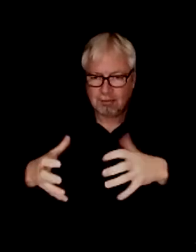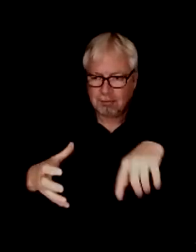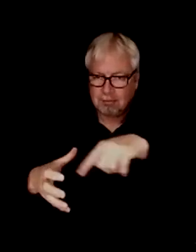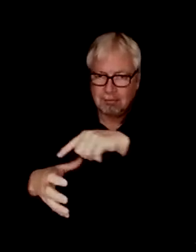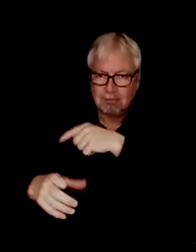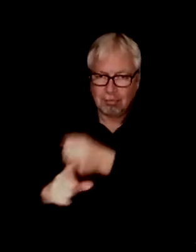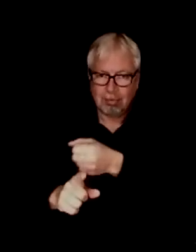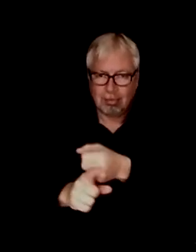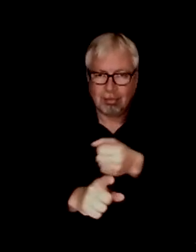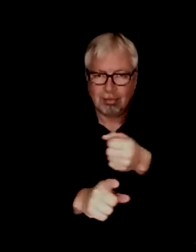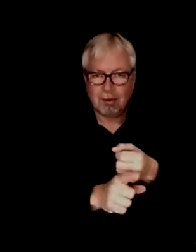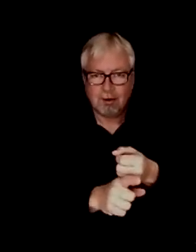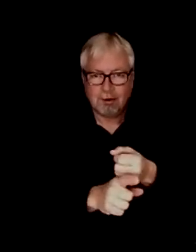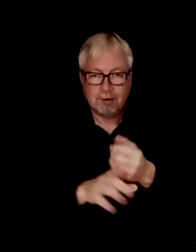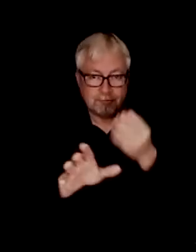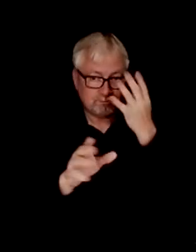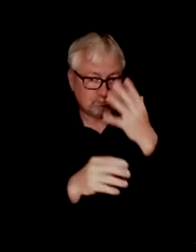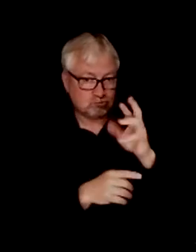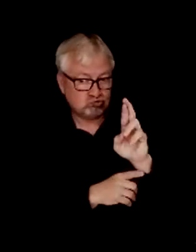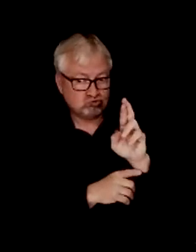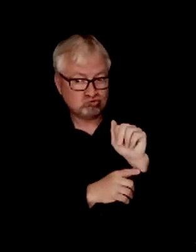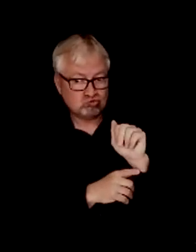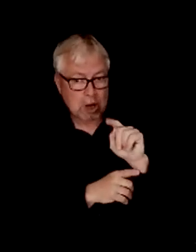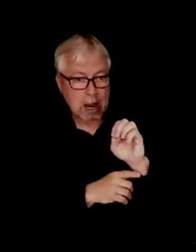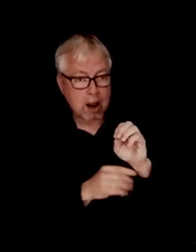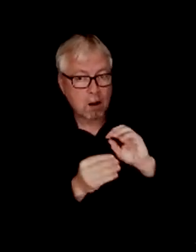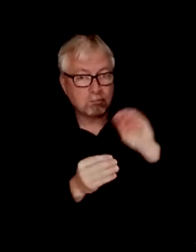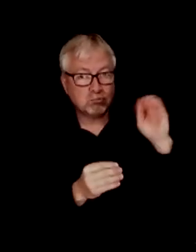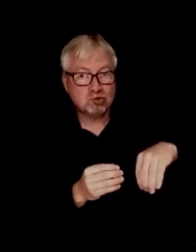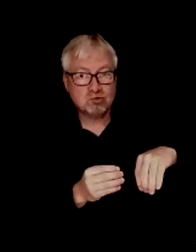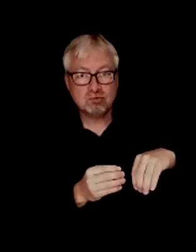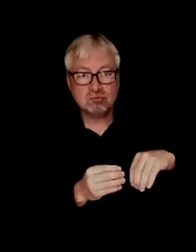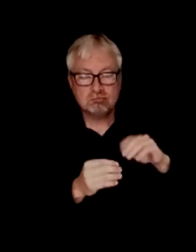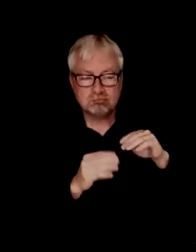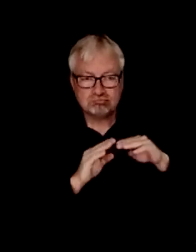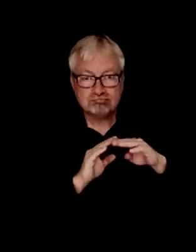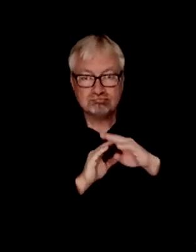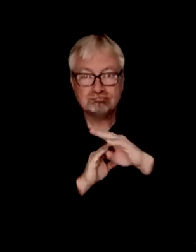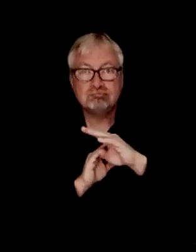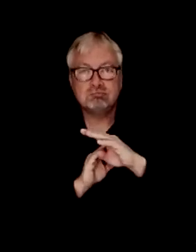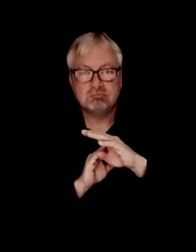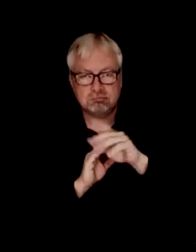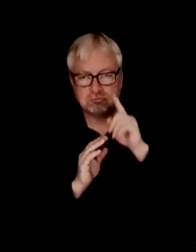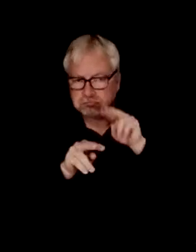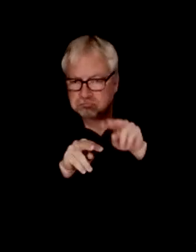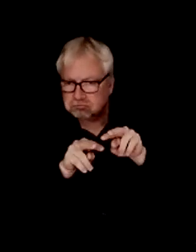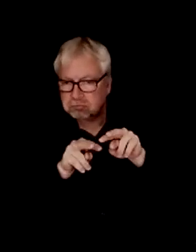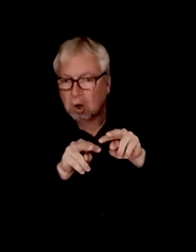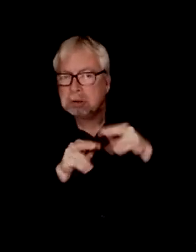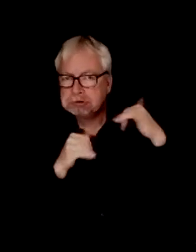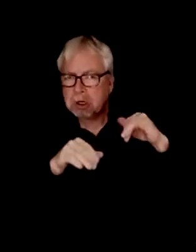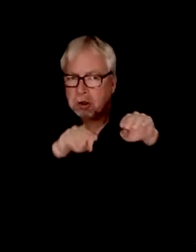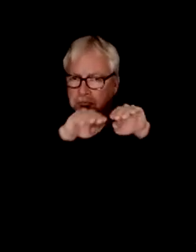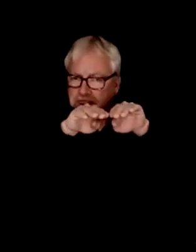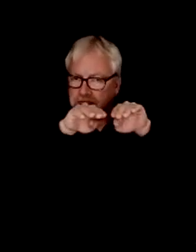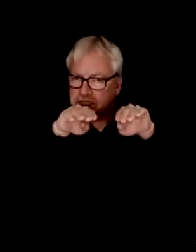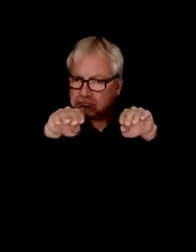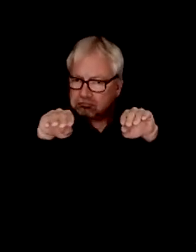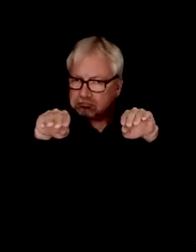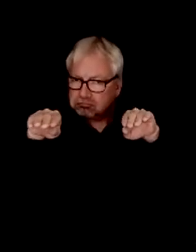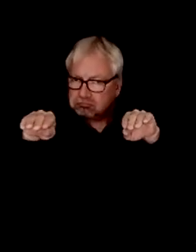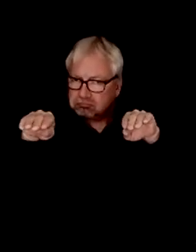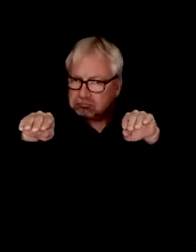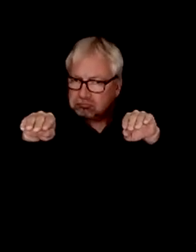cases has shown signs of stabilizing in the last week or so. So we still have steadily increasing cases in the range